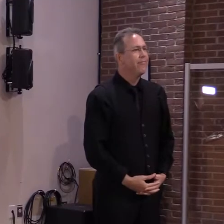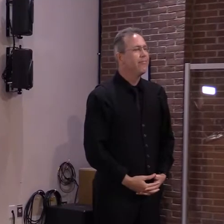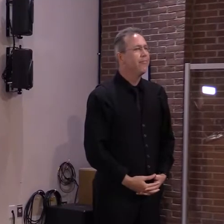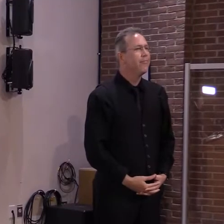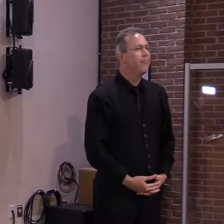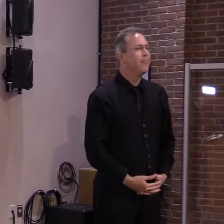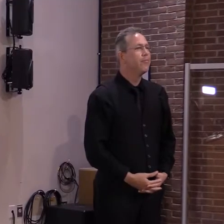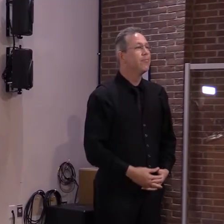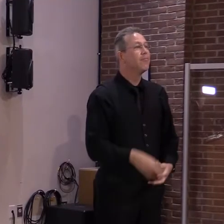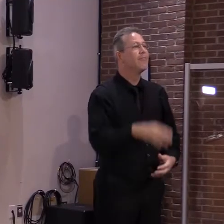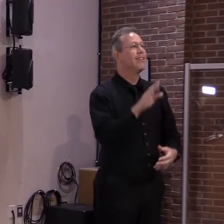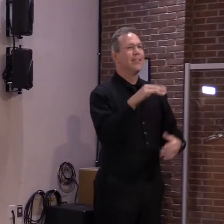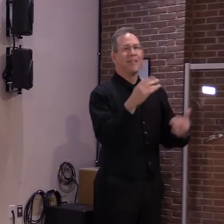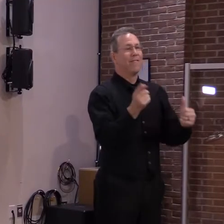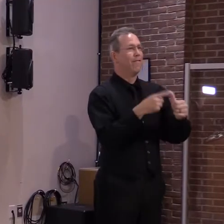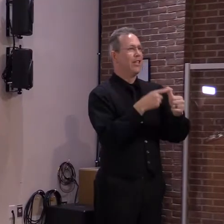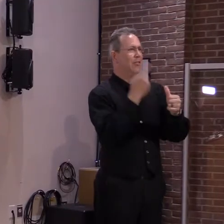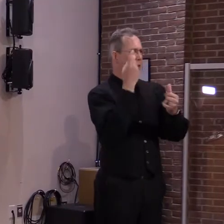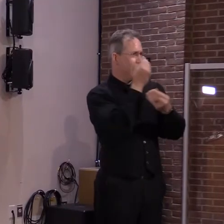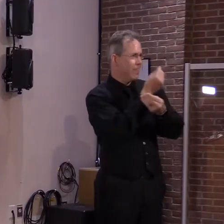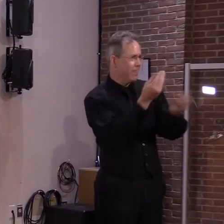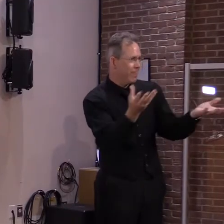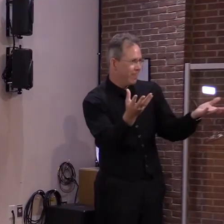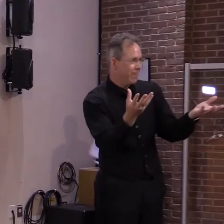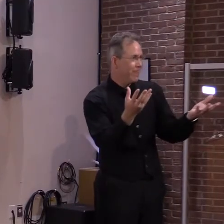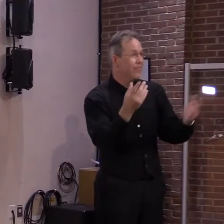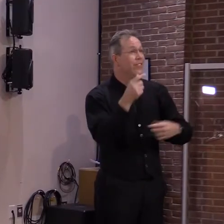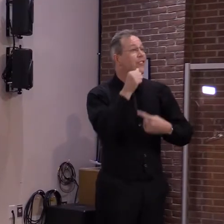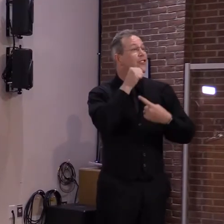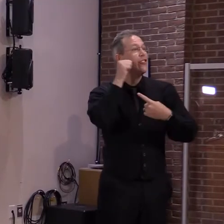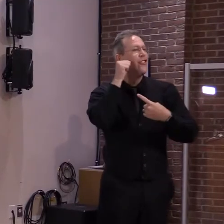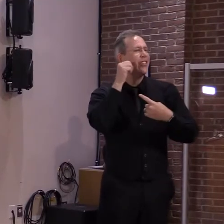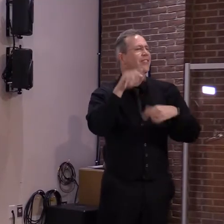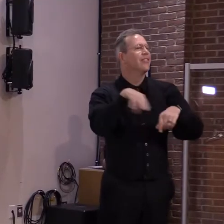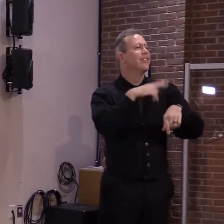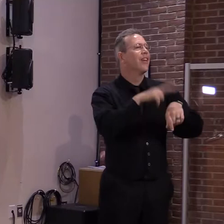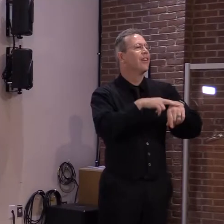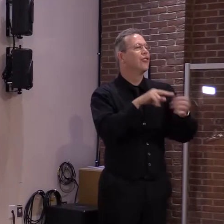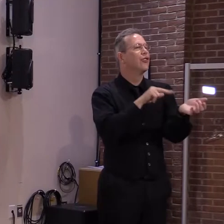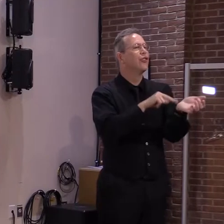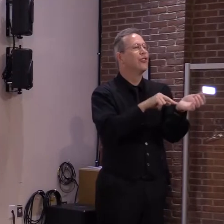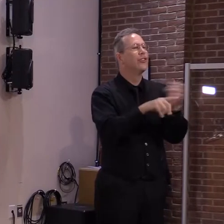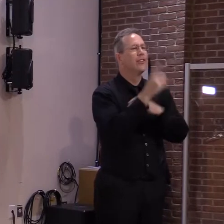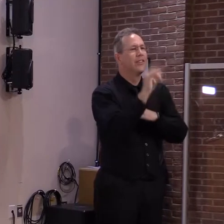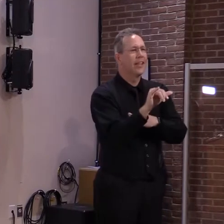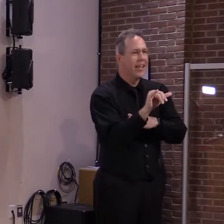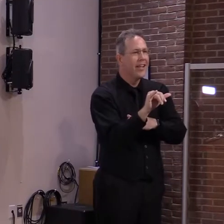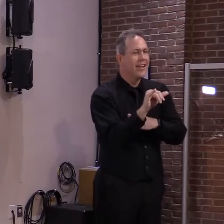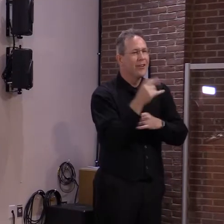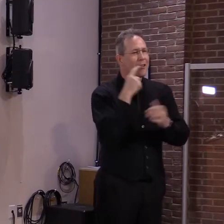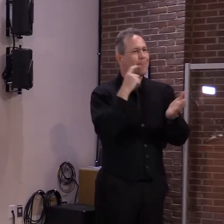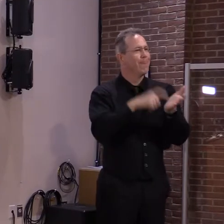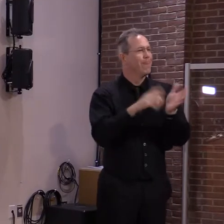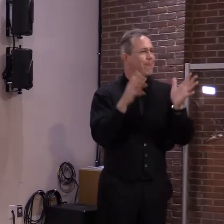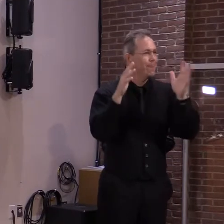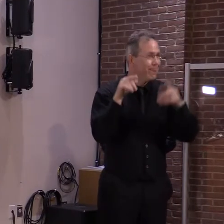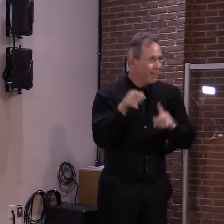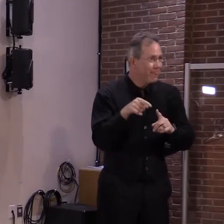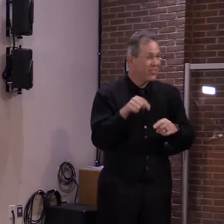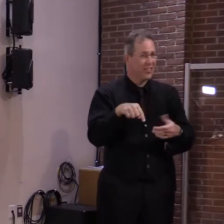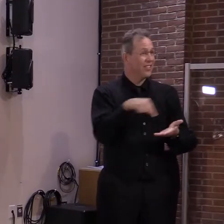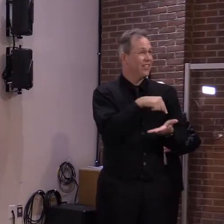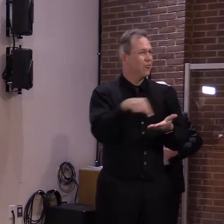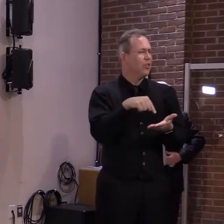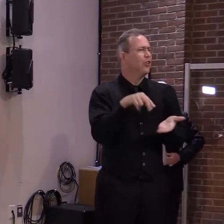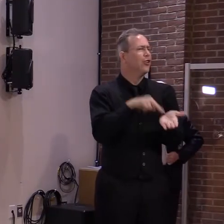Well, first of all, yesterday was National Nurses Day, and this week is Nurses Week. So I wanted to take a